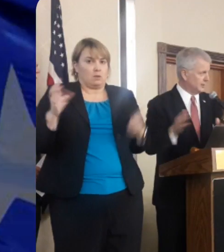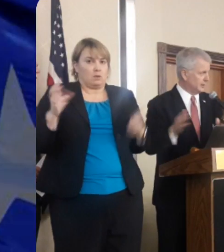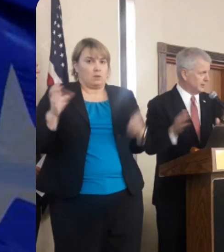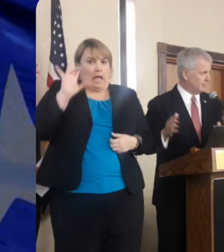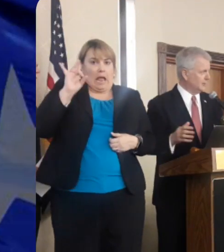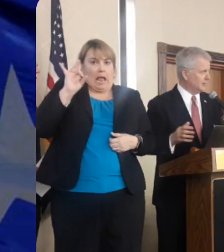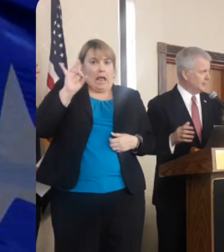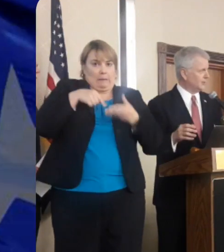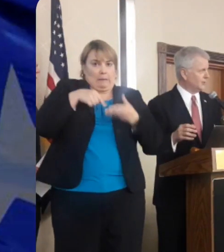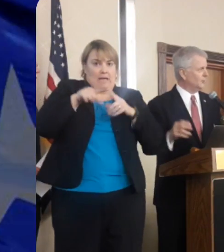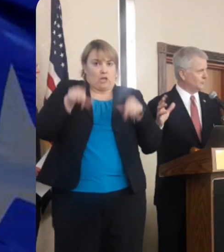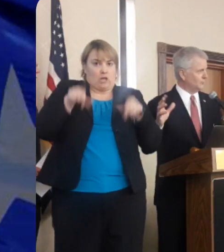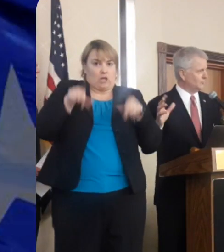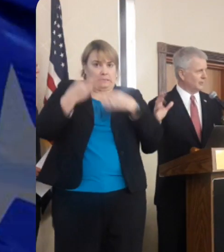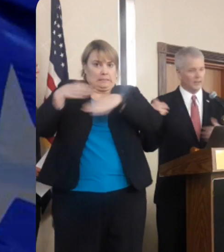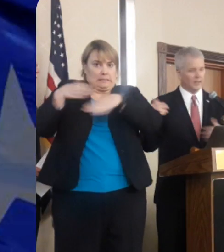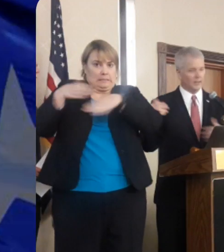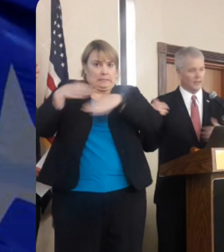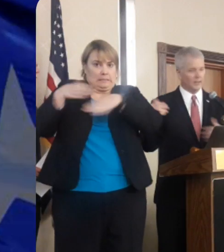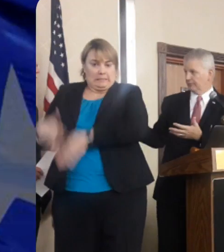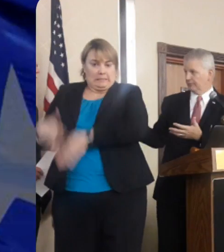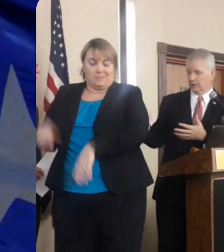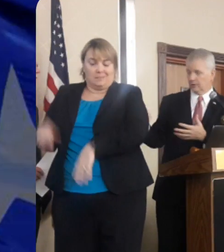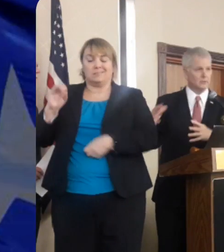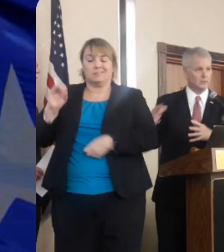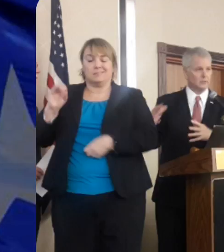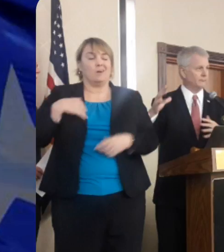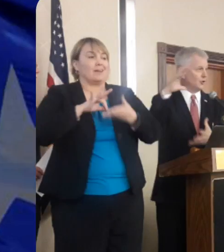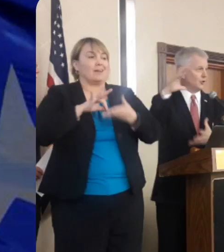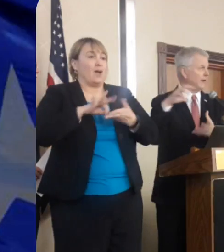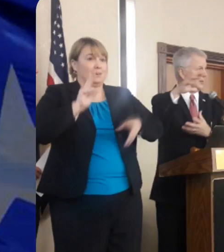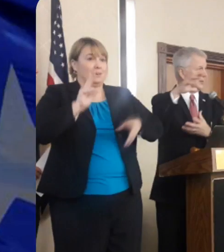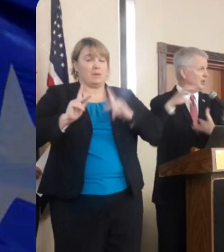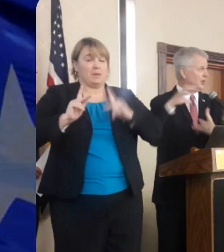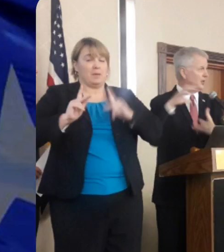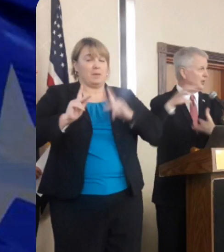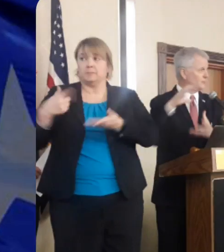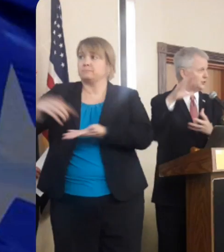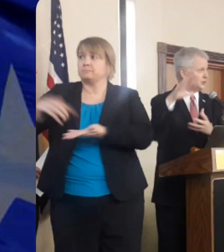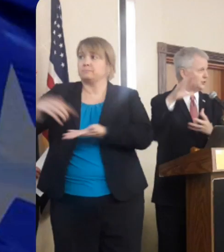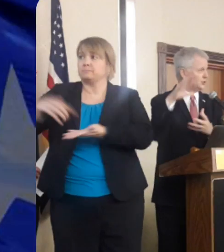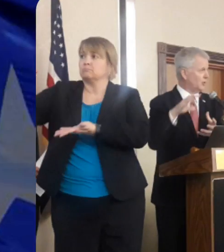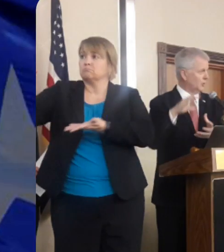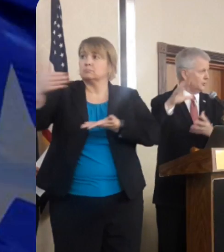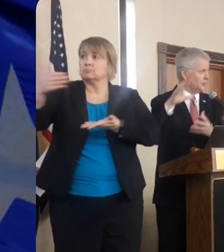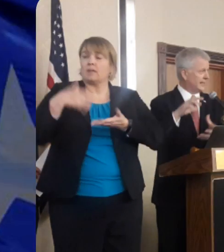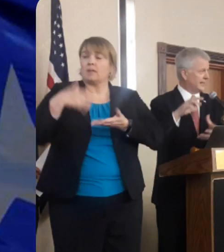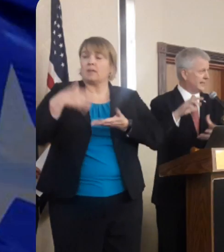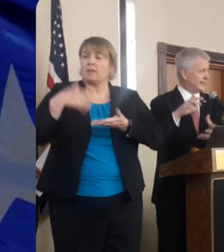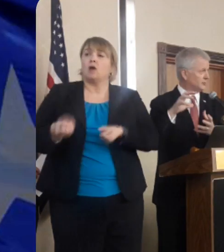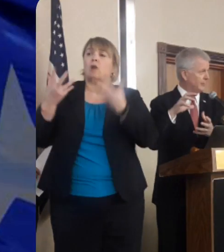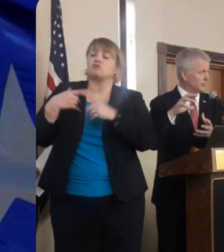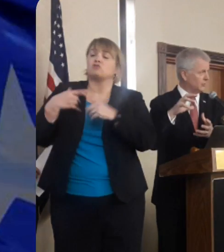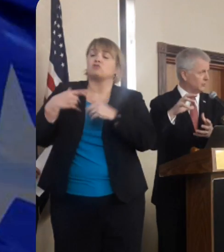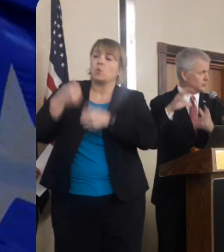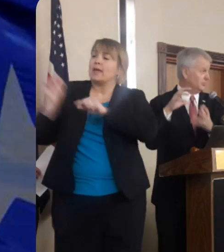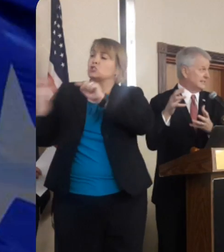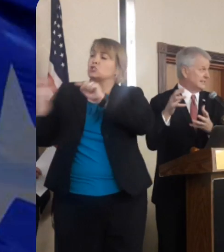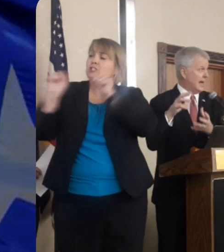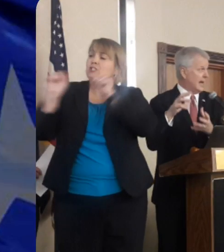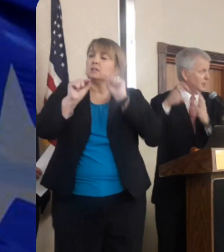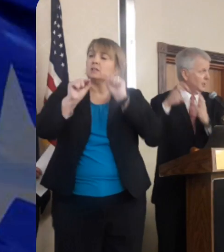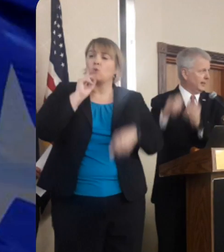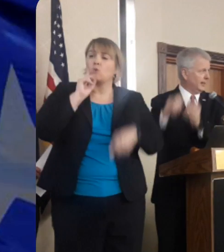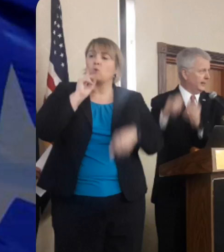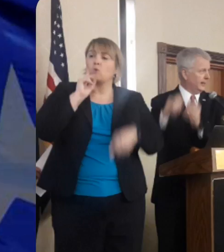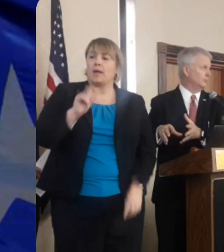up. So the accounting folks figure out how much comes from which of all those accounts to pay payroll this time,